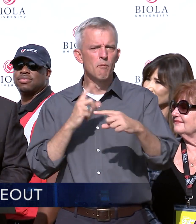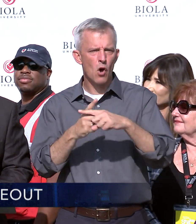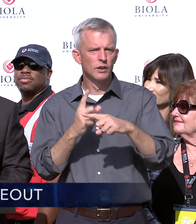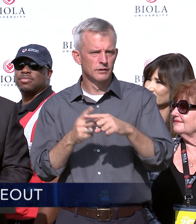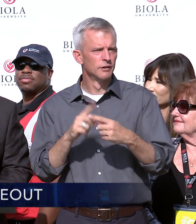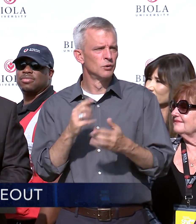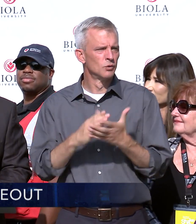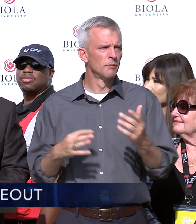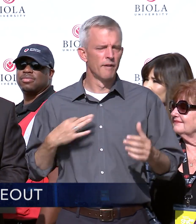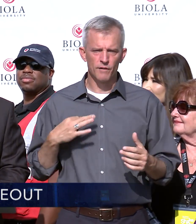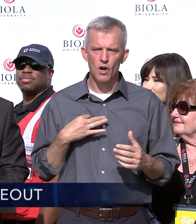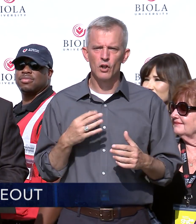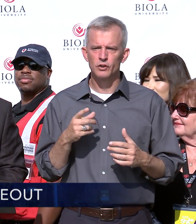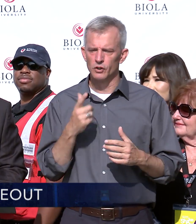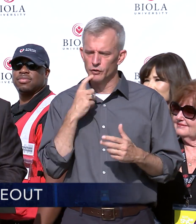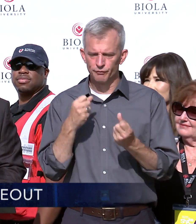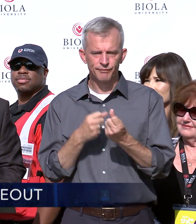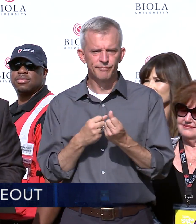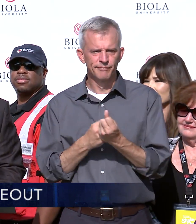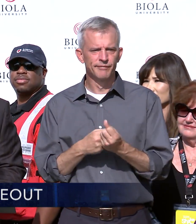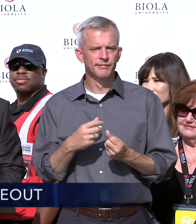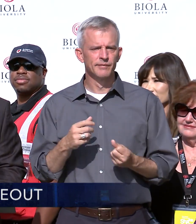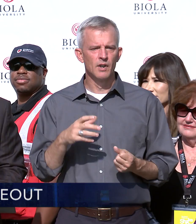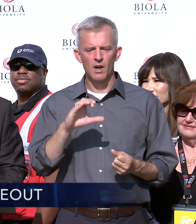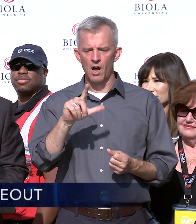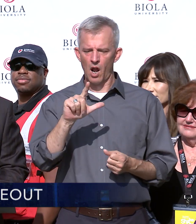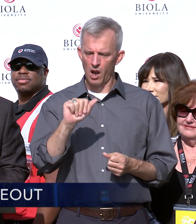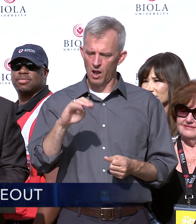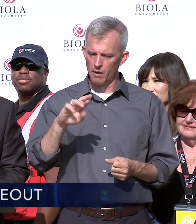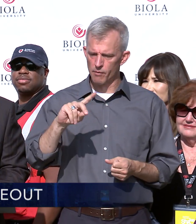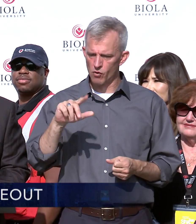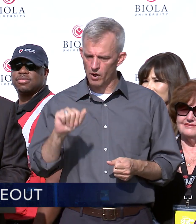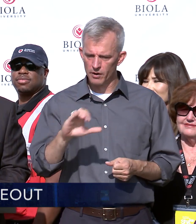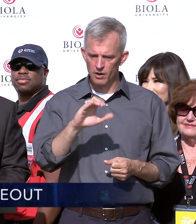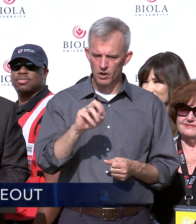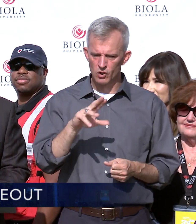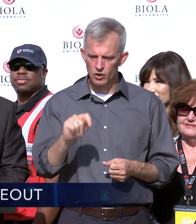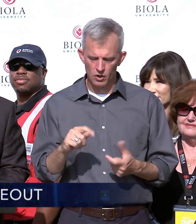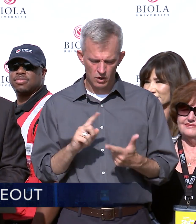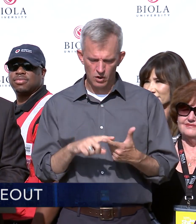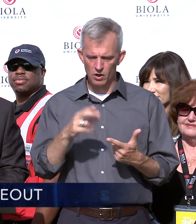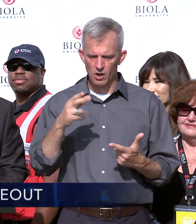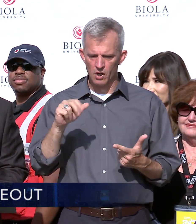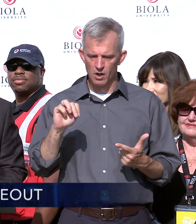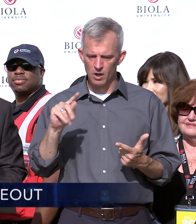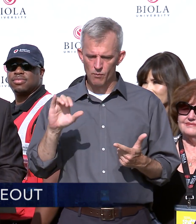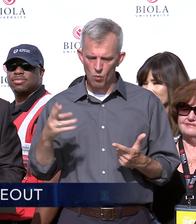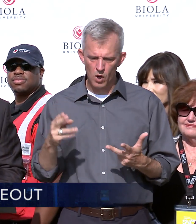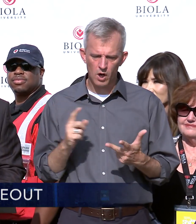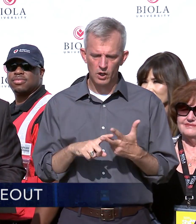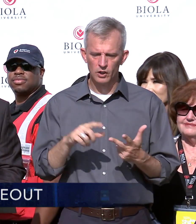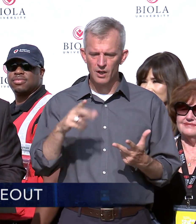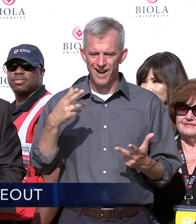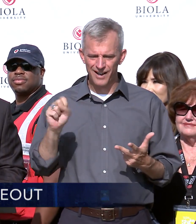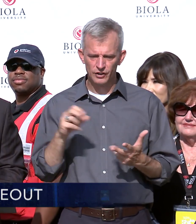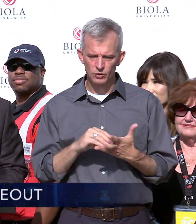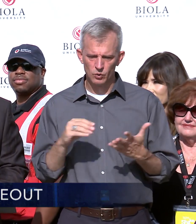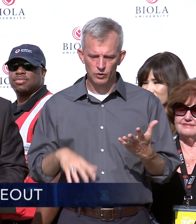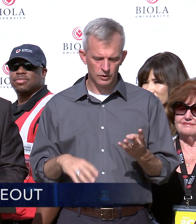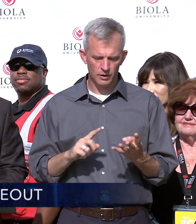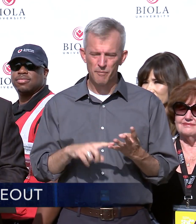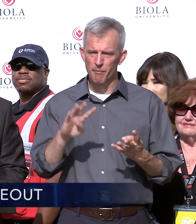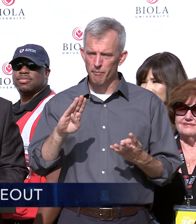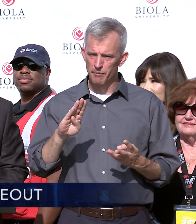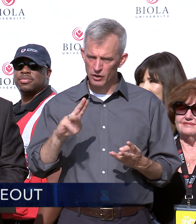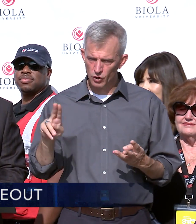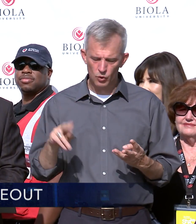to make this event happen. And that's La Mirada CERT, Hamwatch, students from La Mirada High School, Biola University,